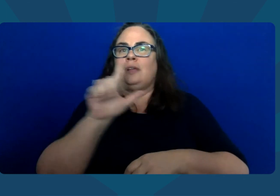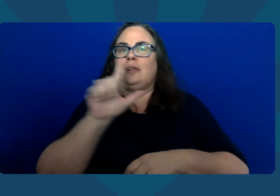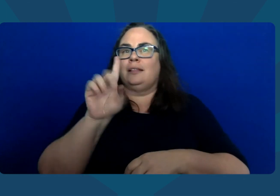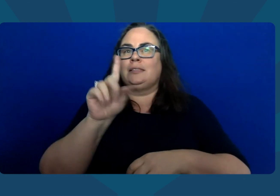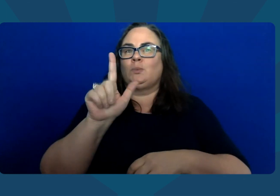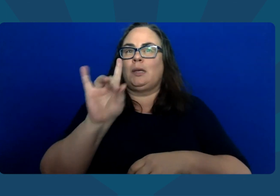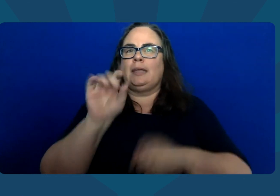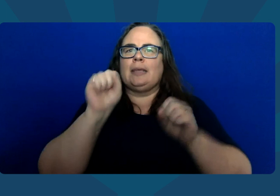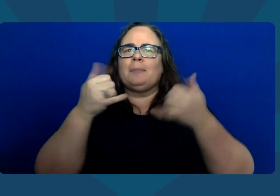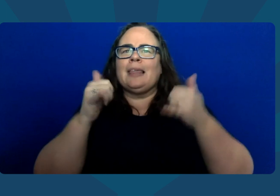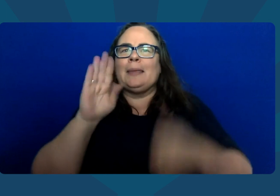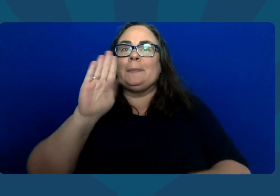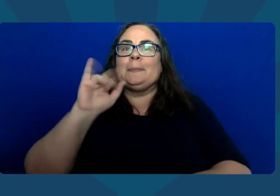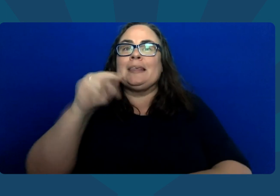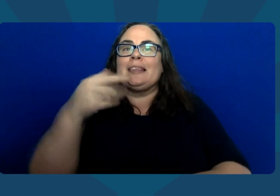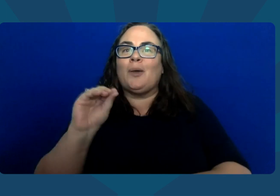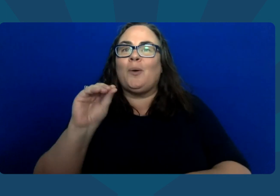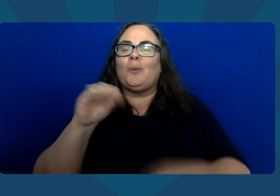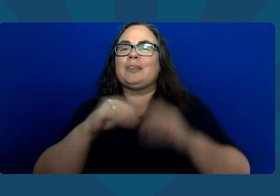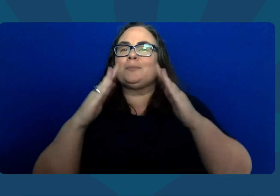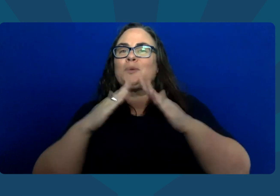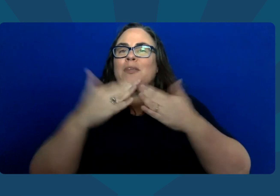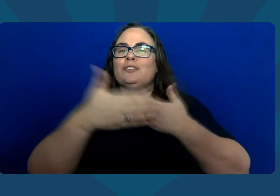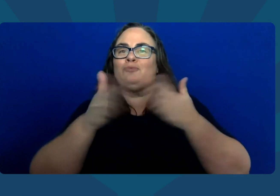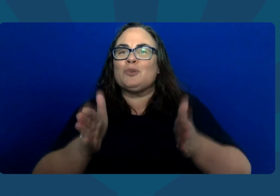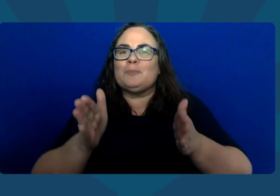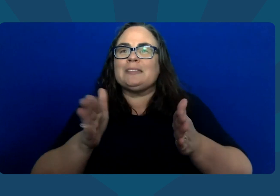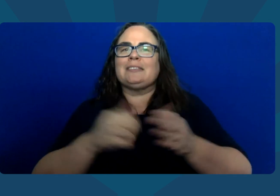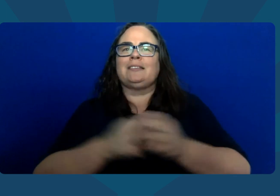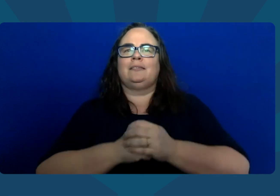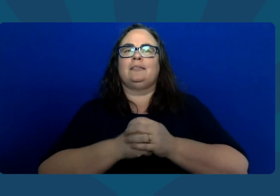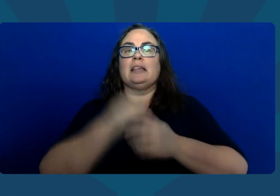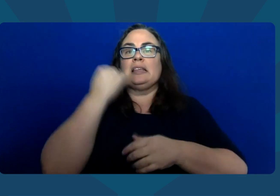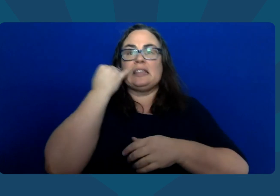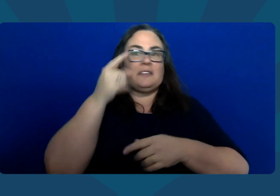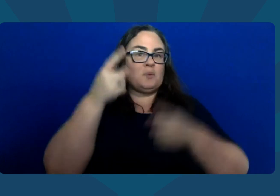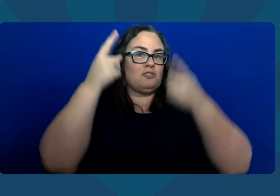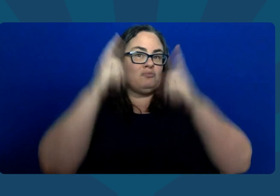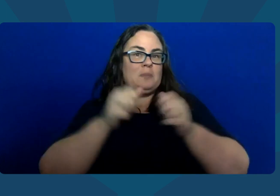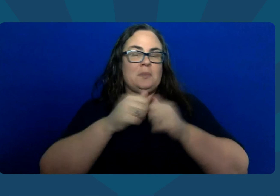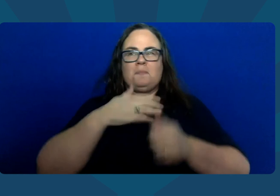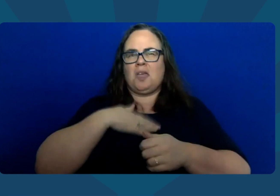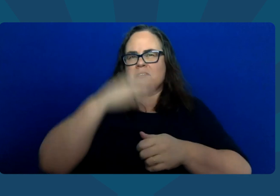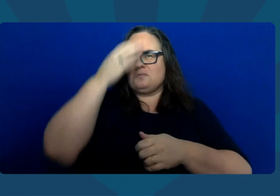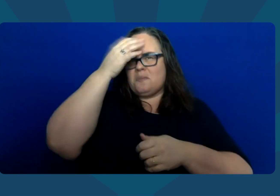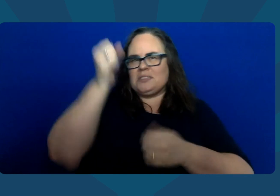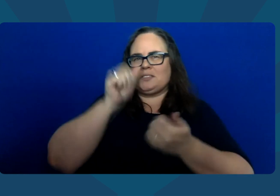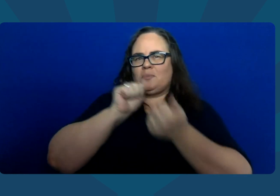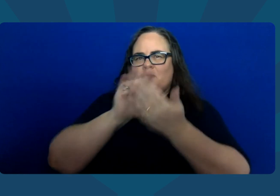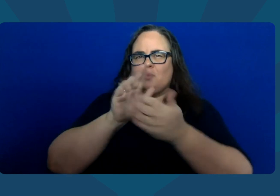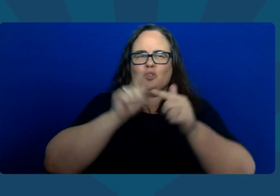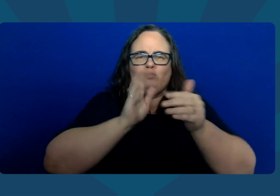LD 28 can play bingo in their community rooms. If you agree with my common